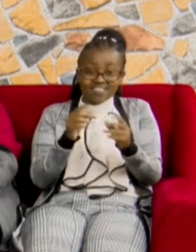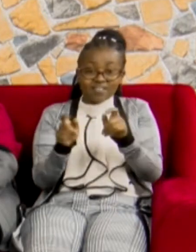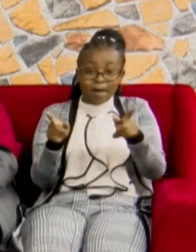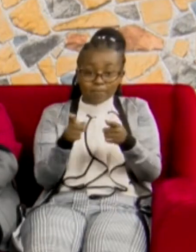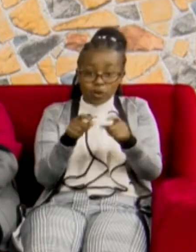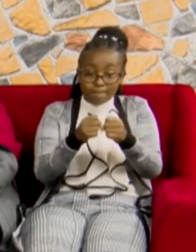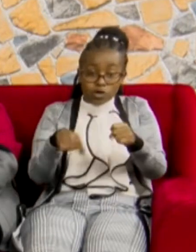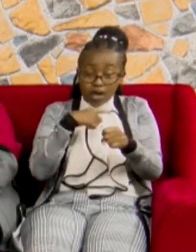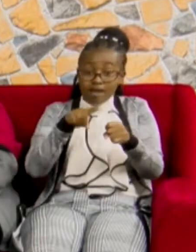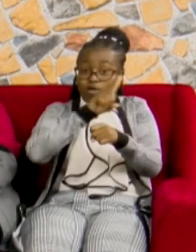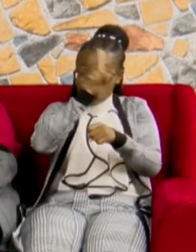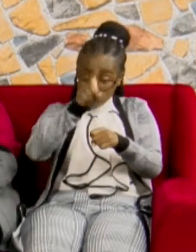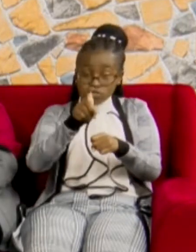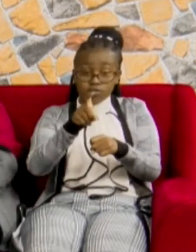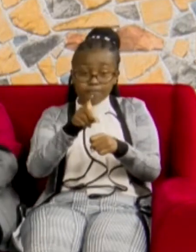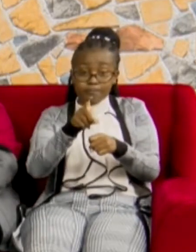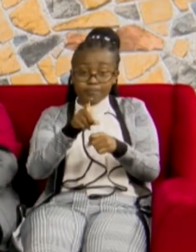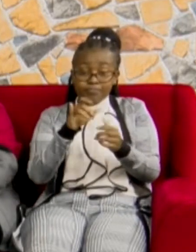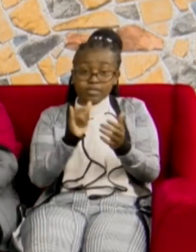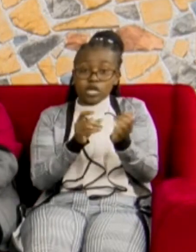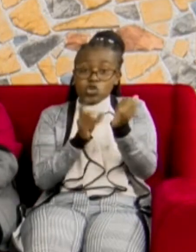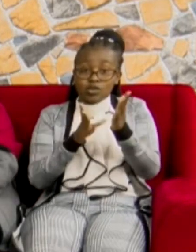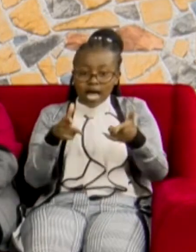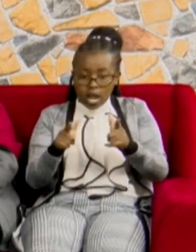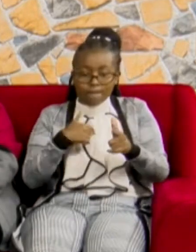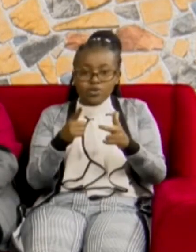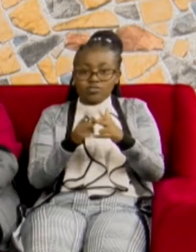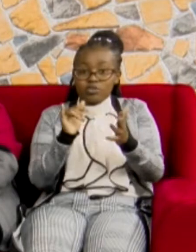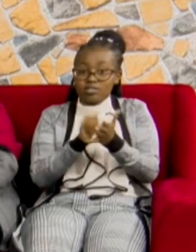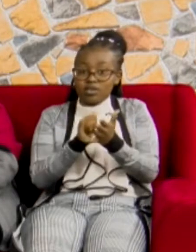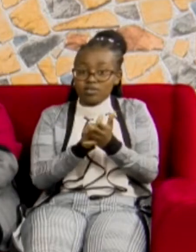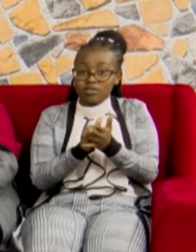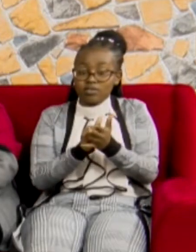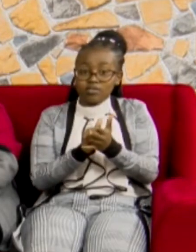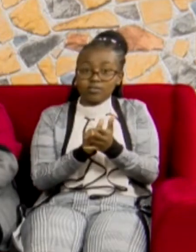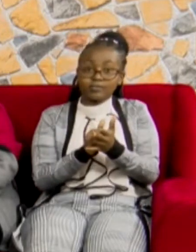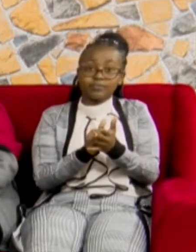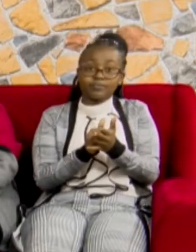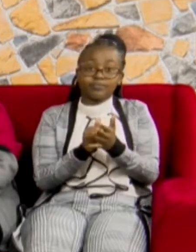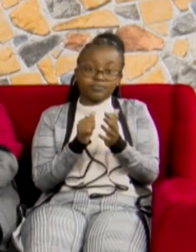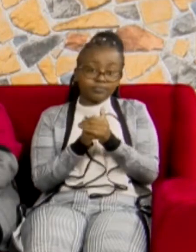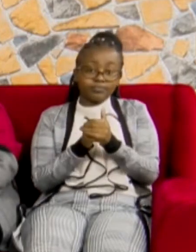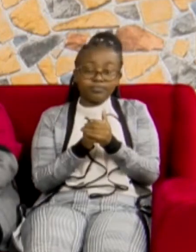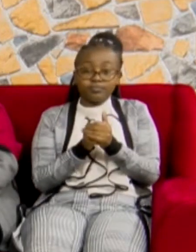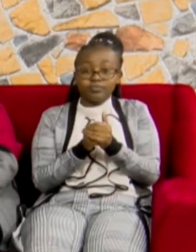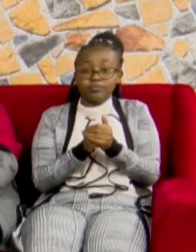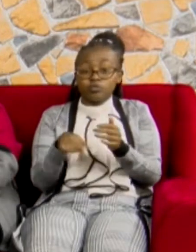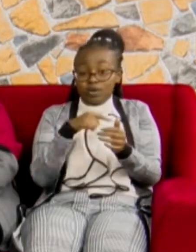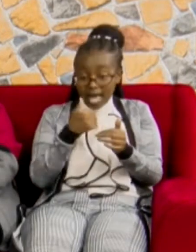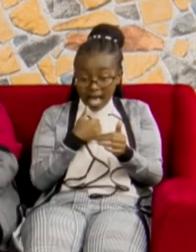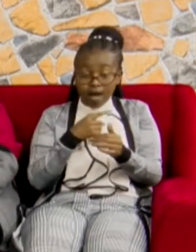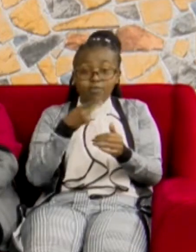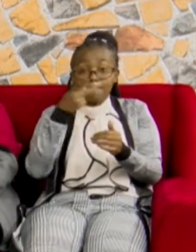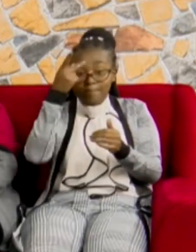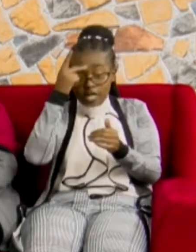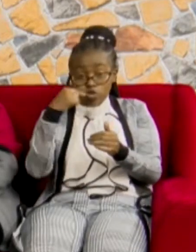first session, we got a question. So Dr. allow me to start with that so that we can put it aside and go to the next beat. Okay. So we have a